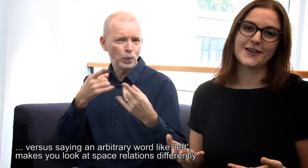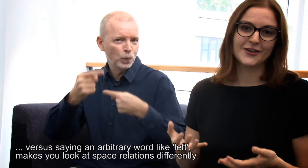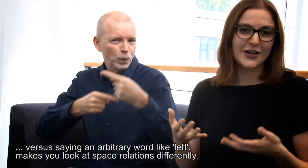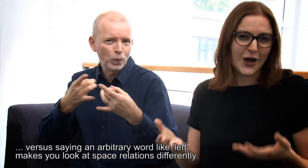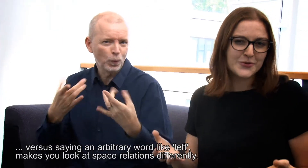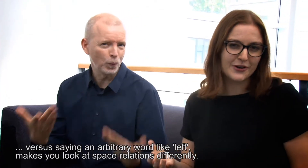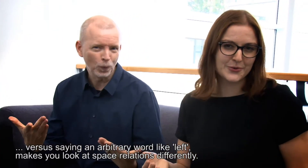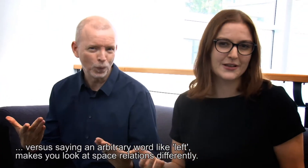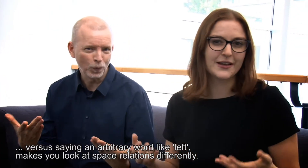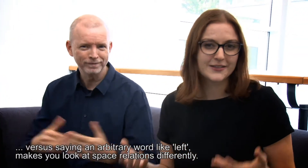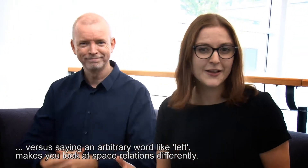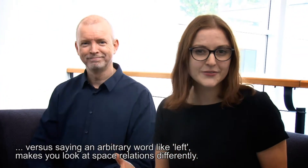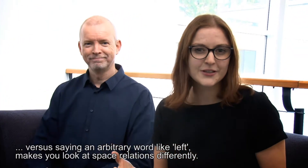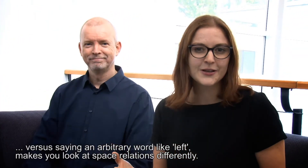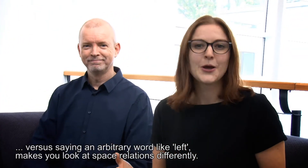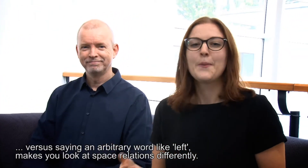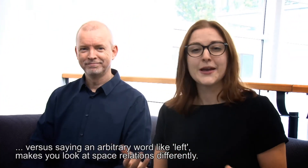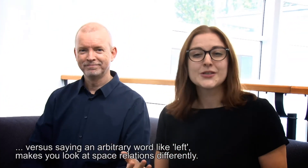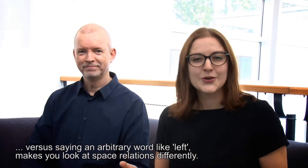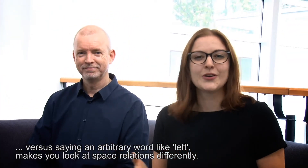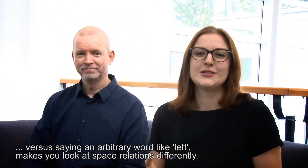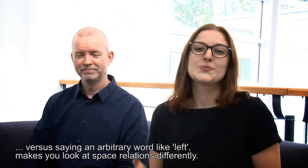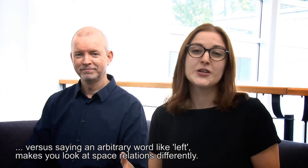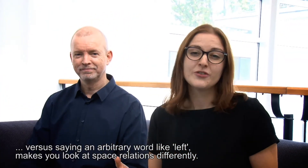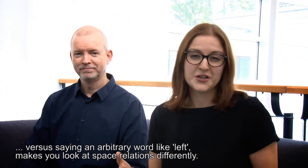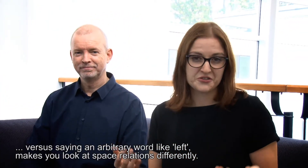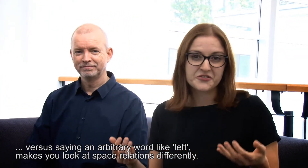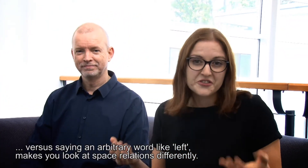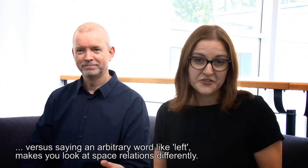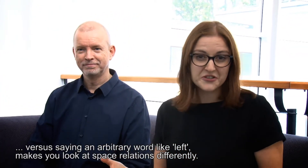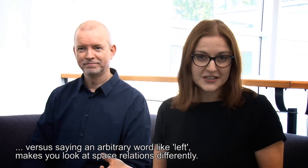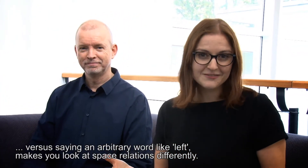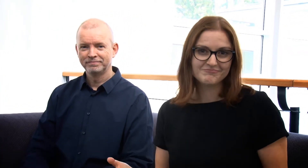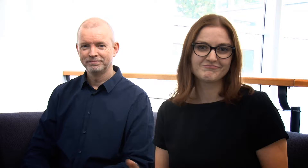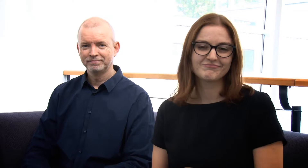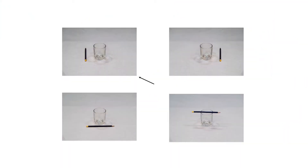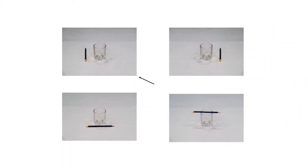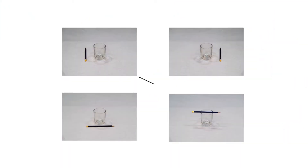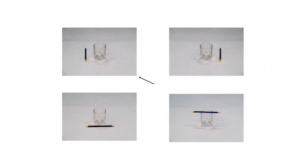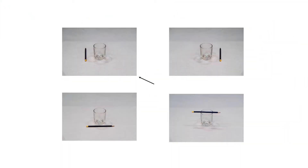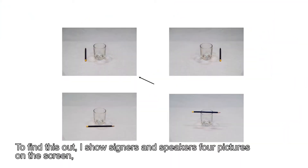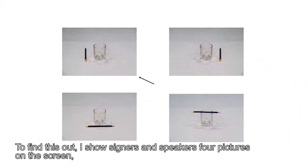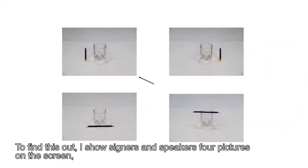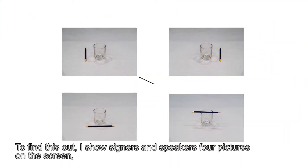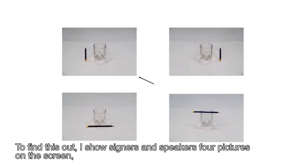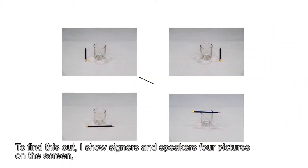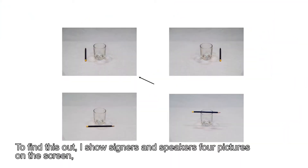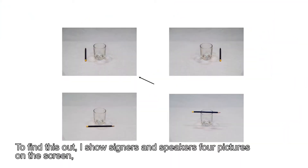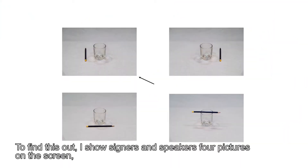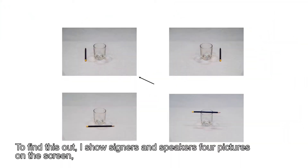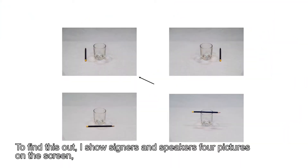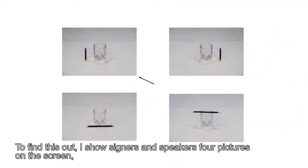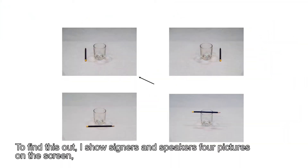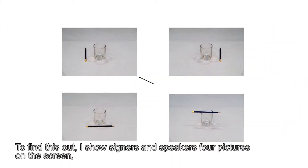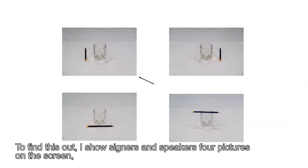versus saying an arbitrary word like left makes you look at these spatial relations differently. To find this out, I